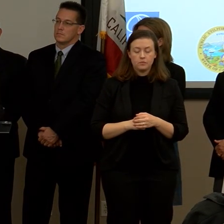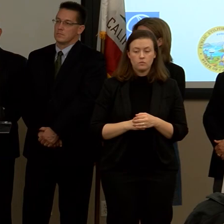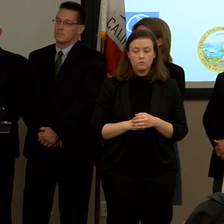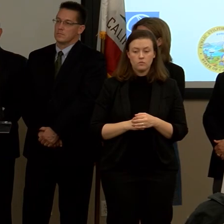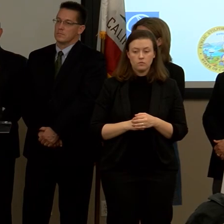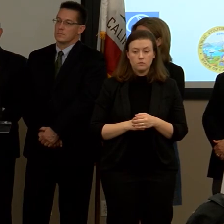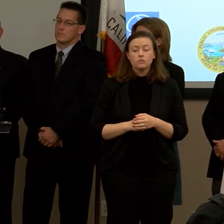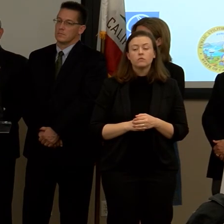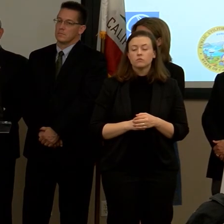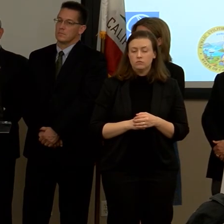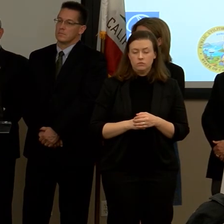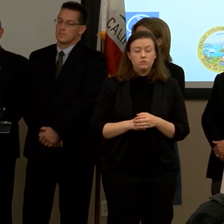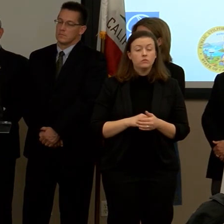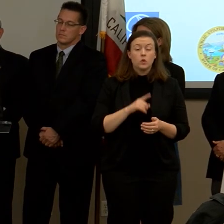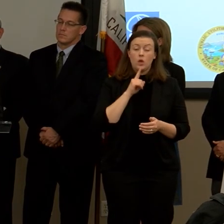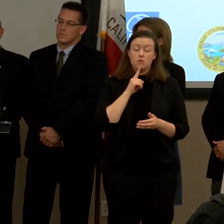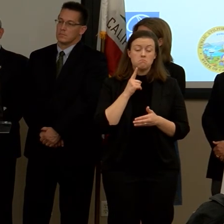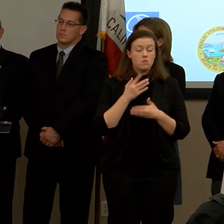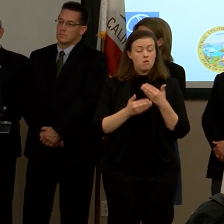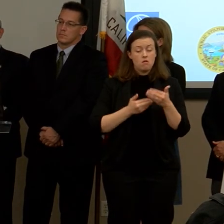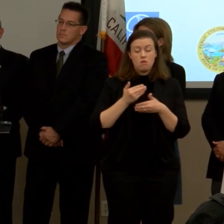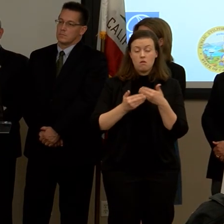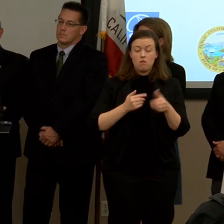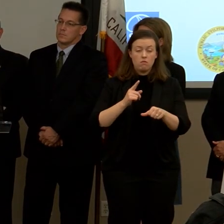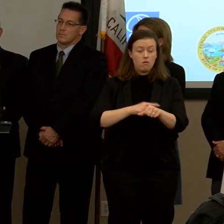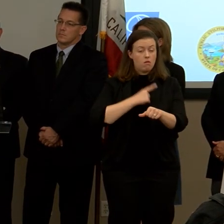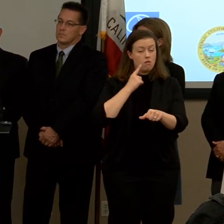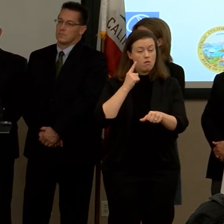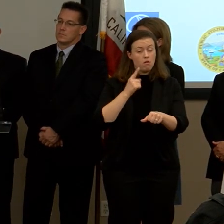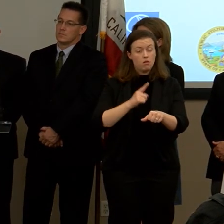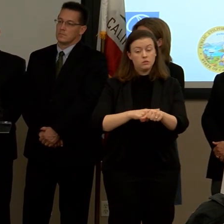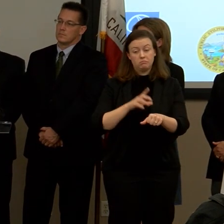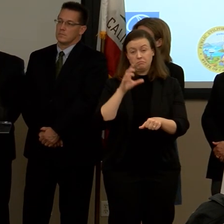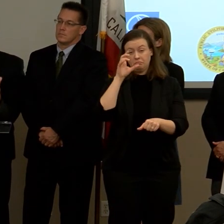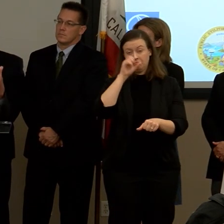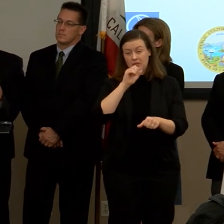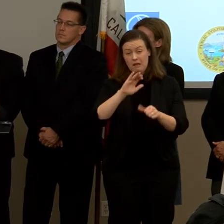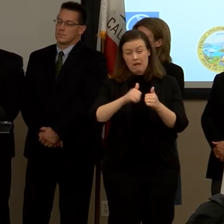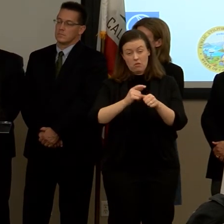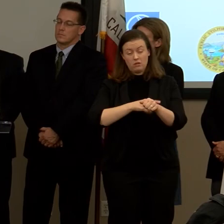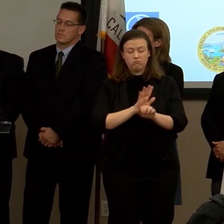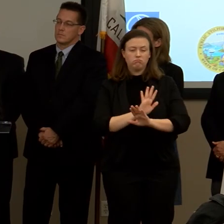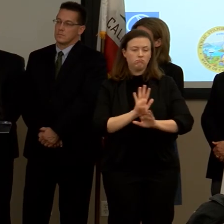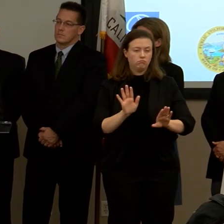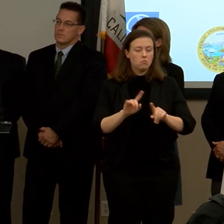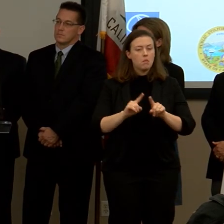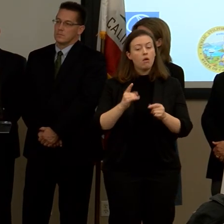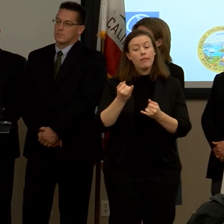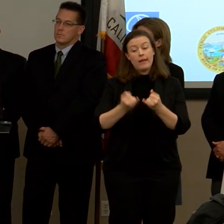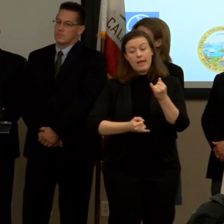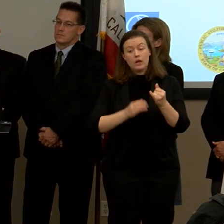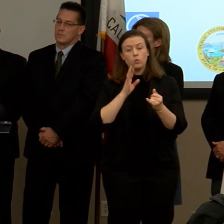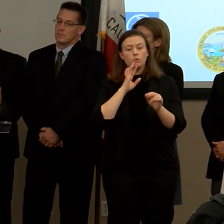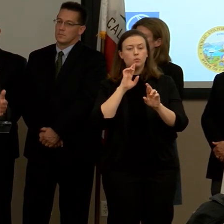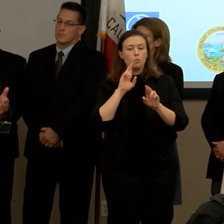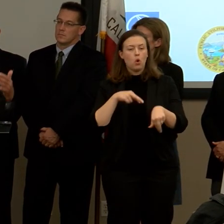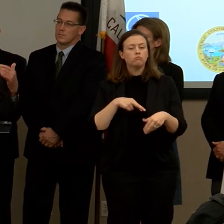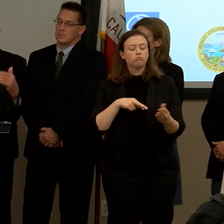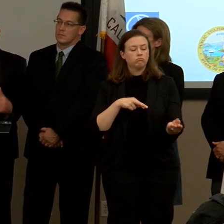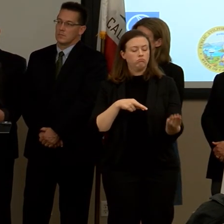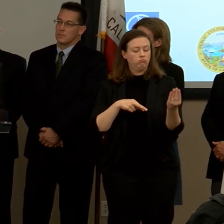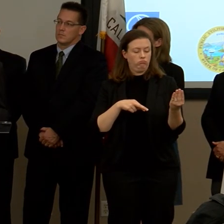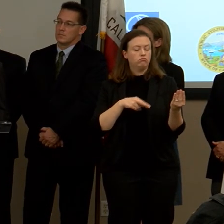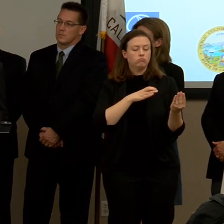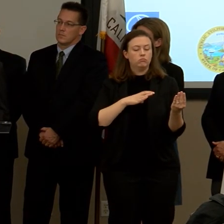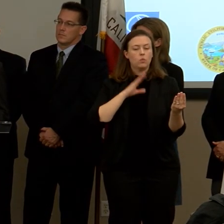This is a long process for us normally. I don't want to speculate on how long it takes, but at the end of it, there'll be a report from the commissioners that will